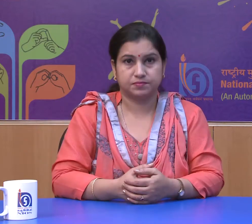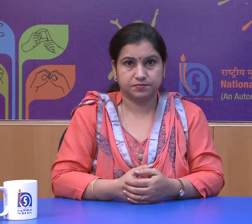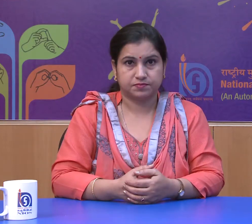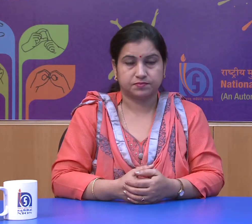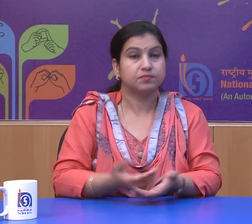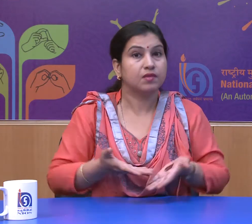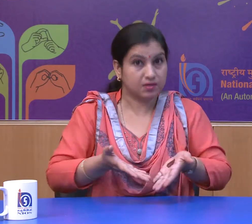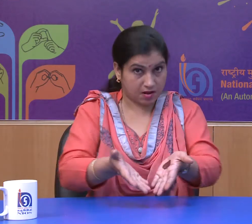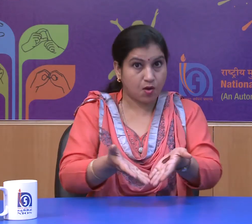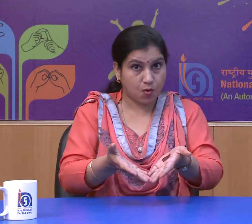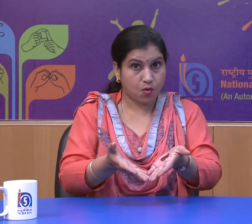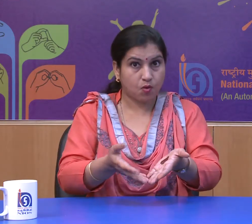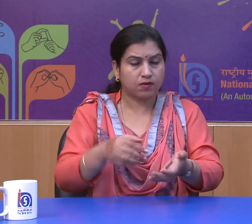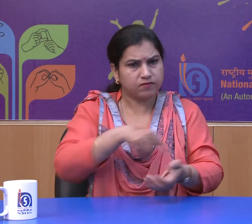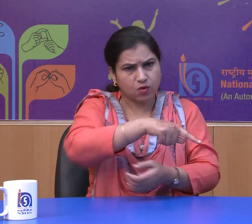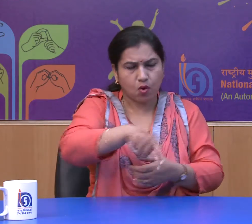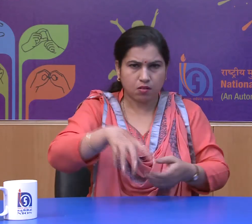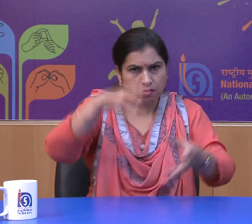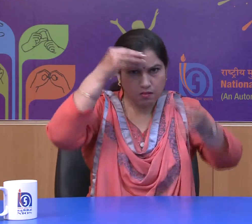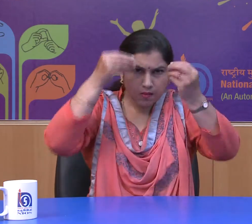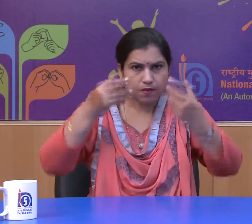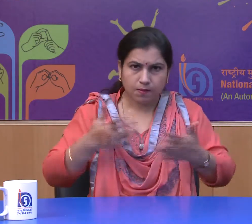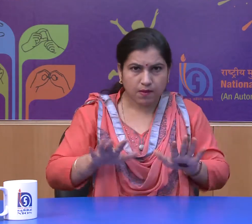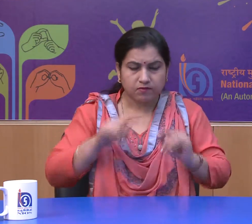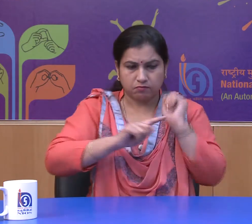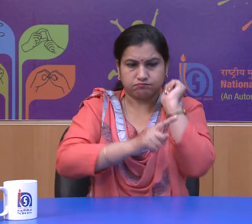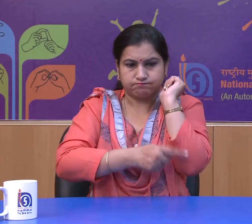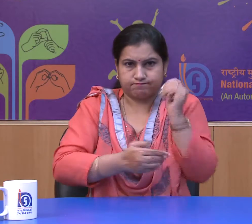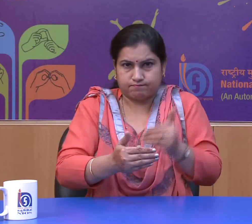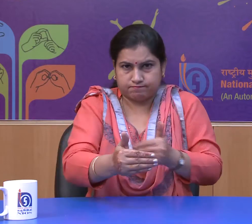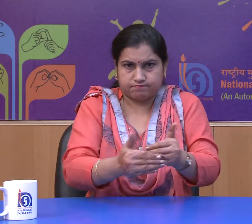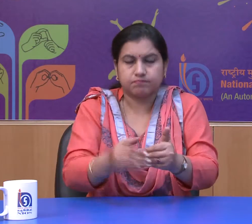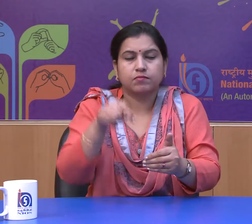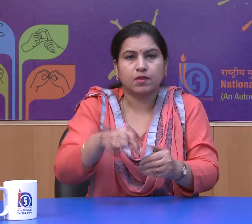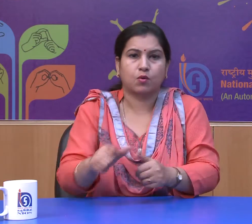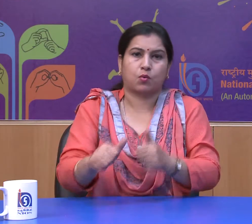Now that we have reached the end of this lesson, let us quickly revise it.